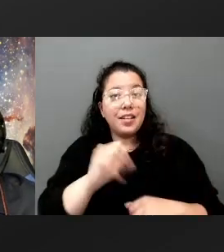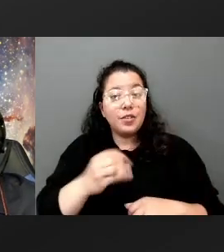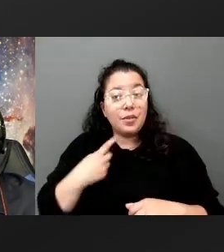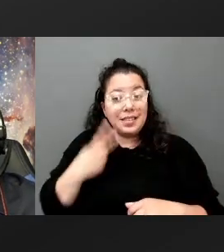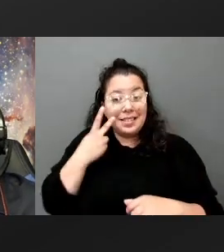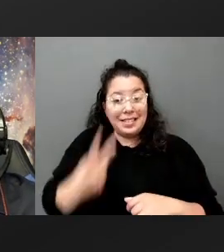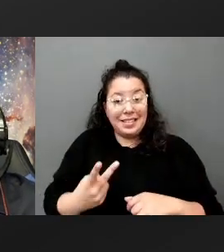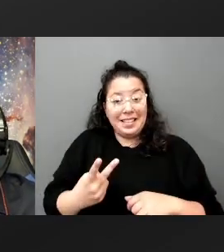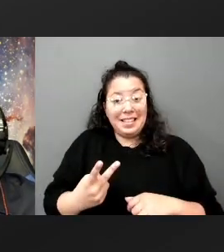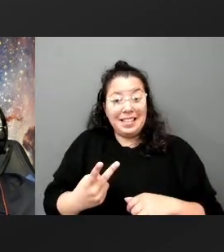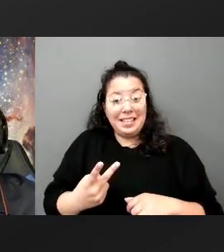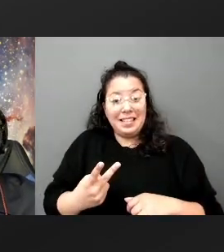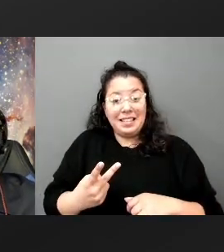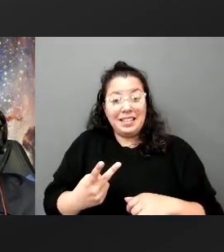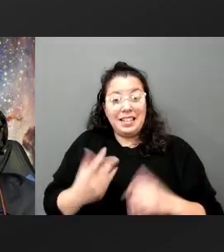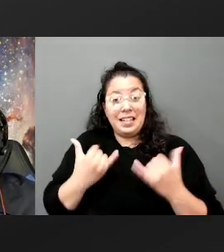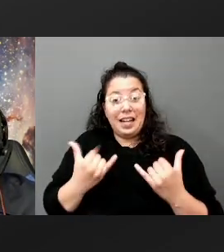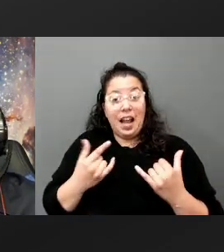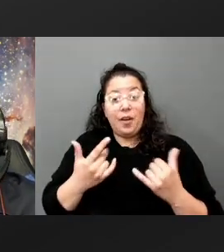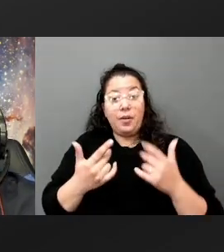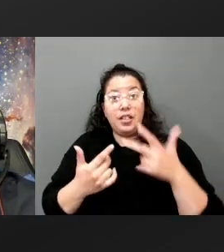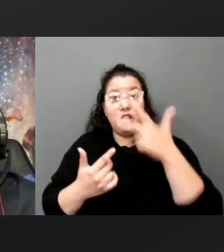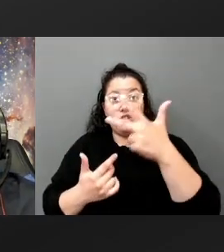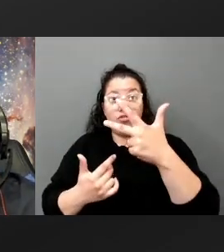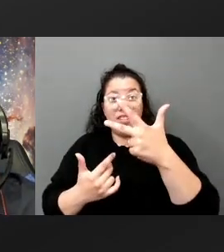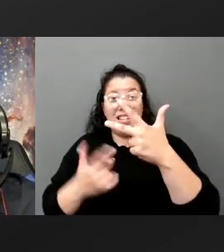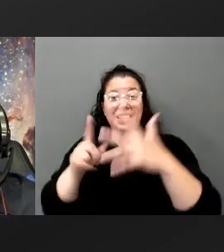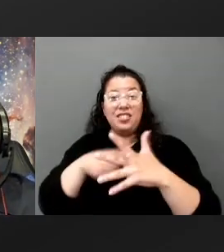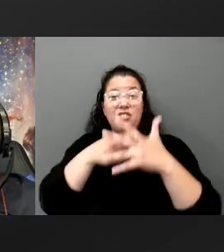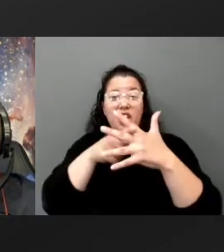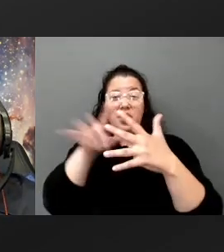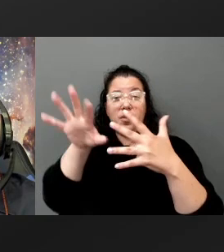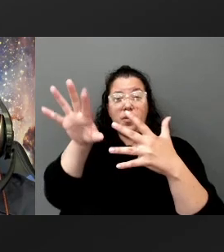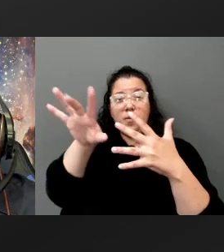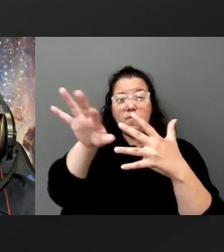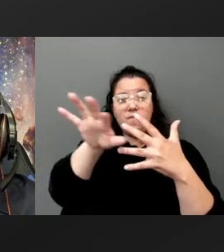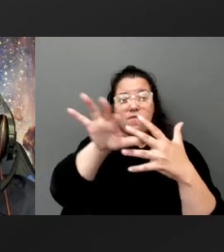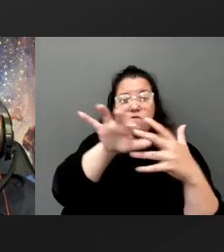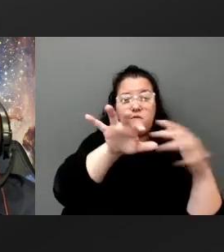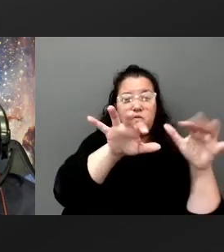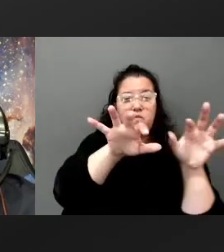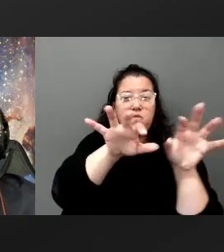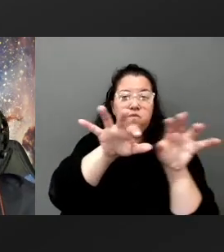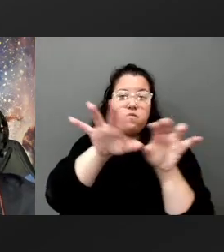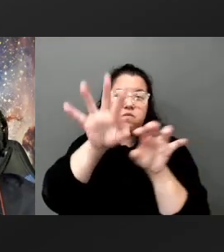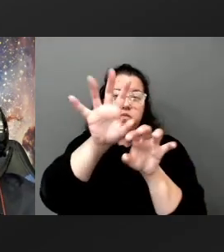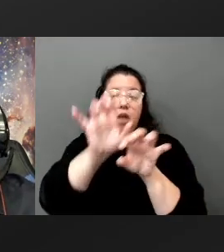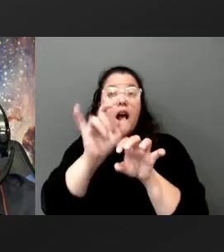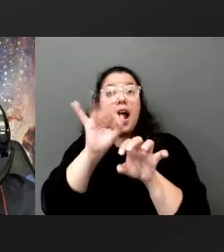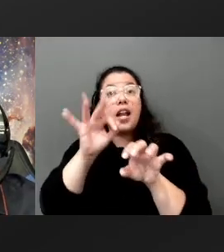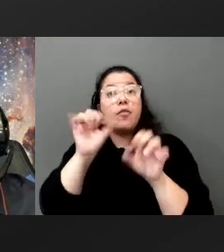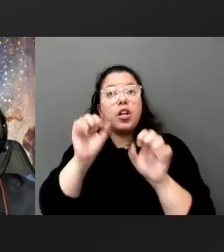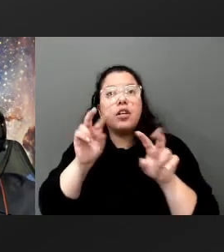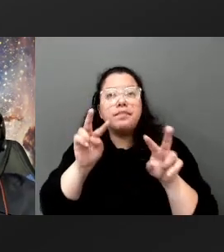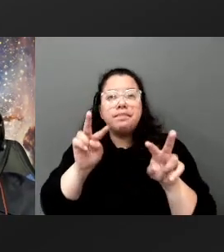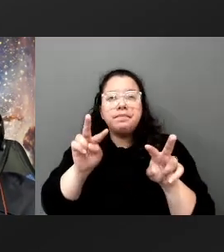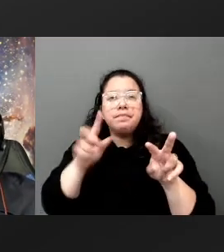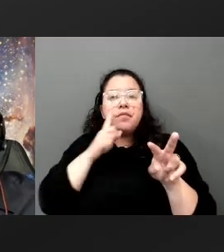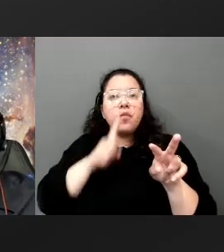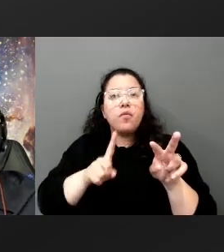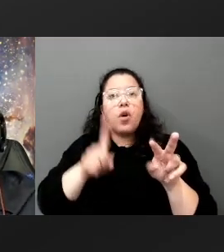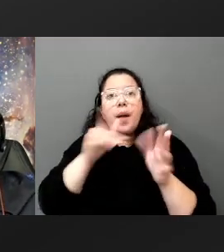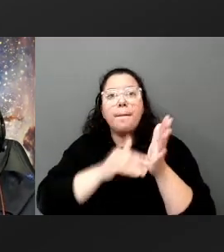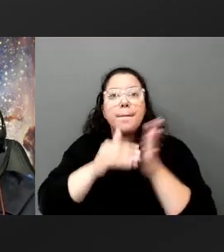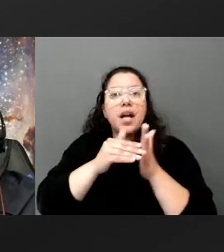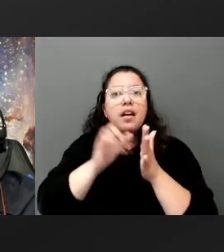the middle of merging together by gravity. And if we could watch the system for the next hundreds of millions or billions of years or so, we'd see